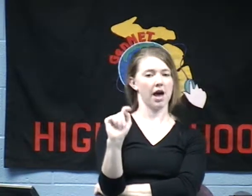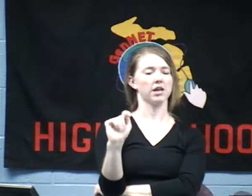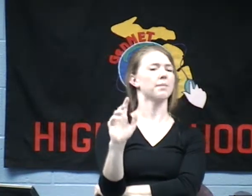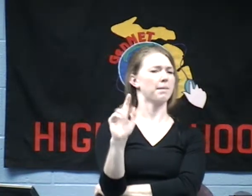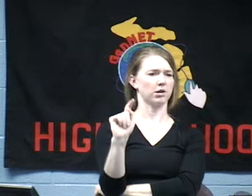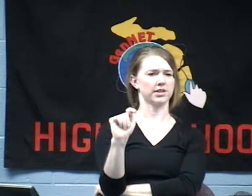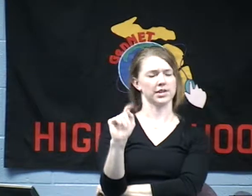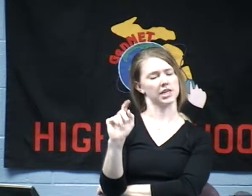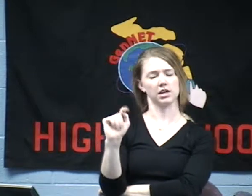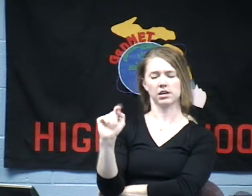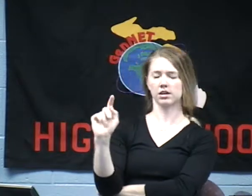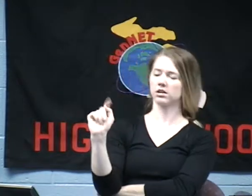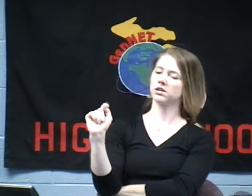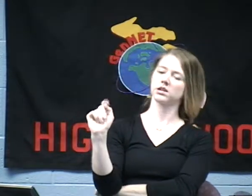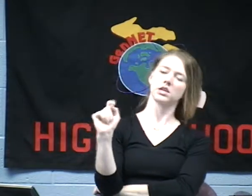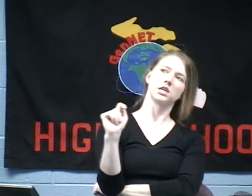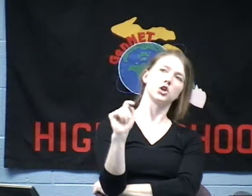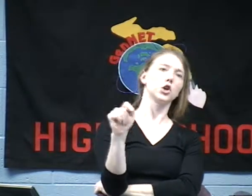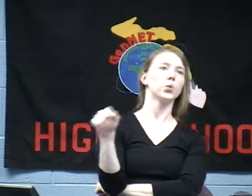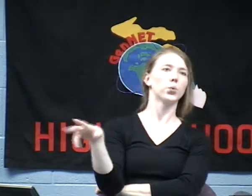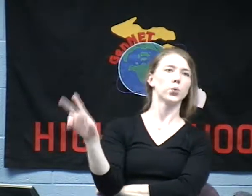Yep, I bounce it. You!